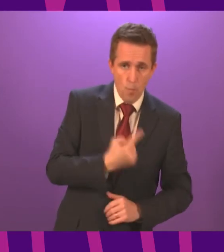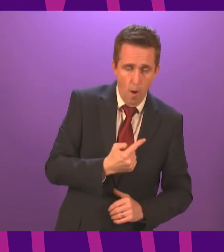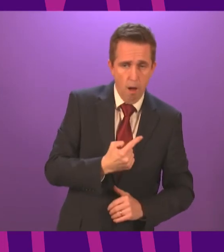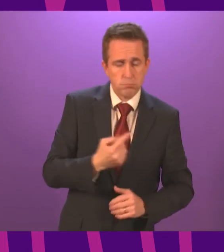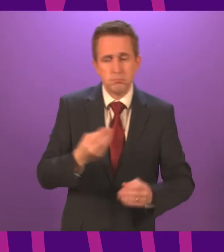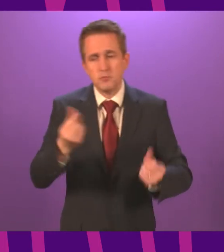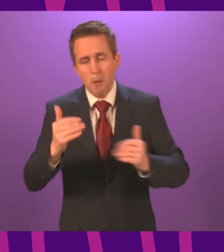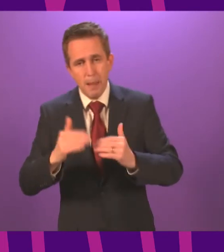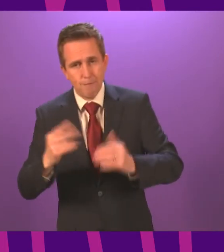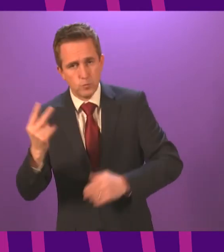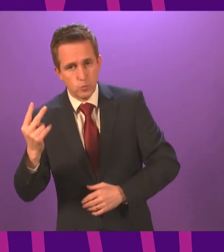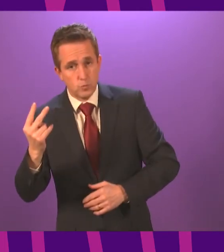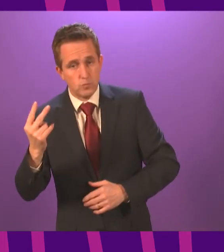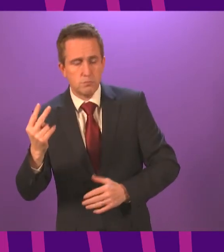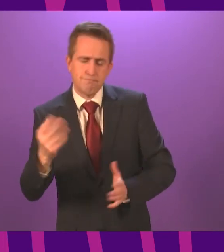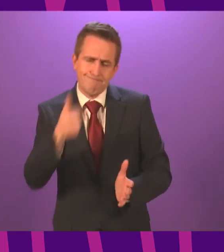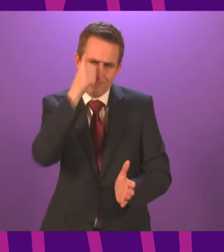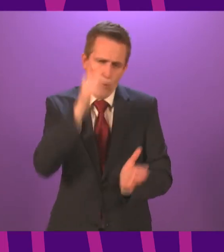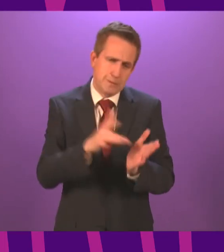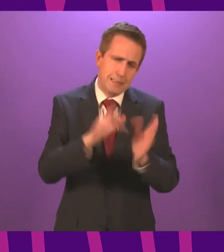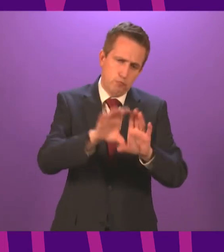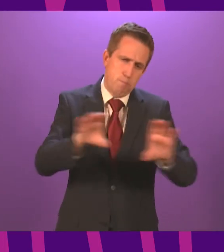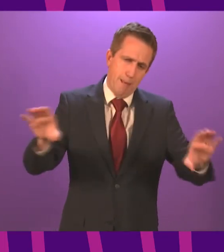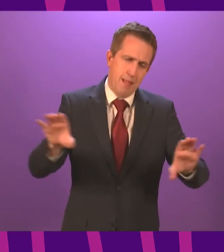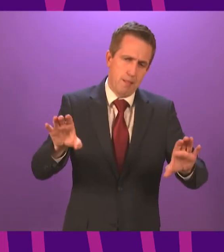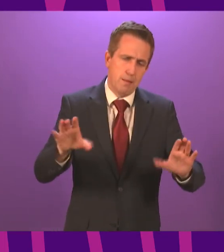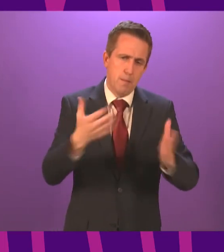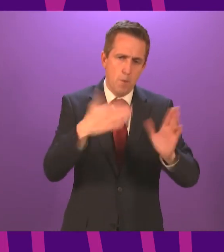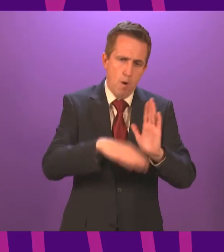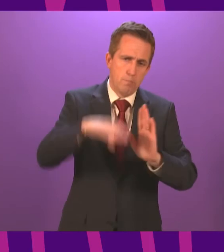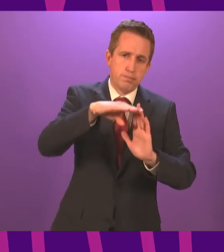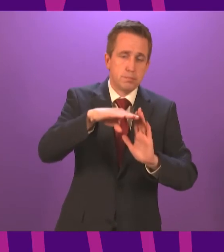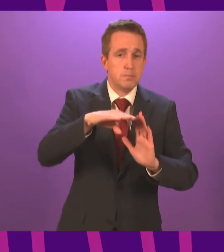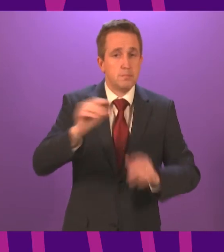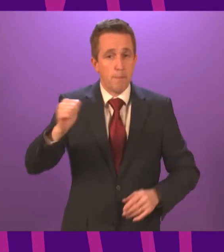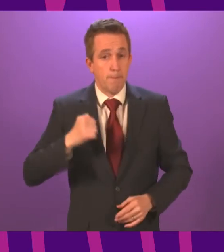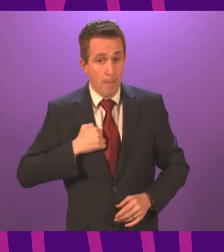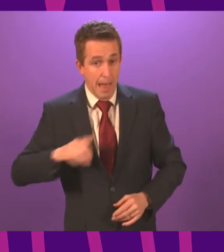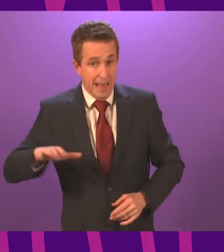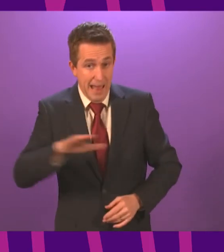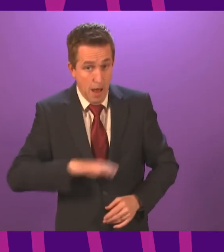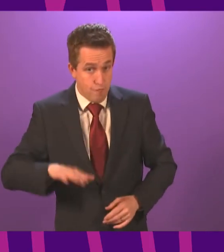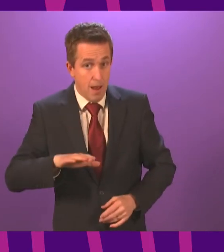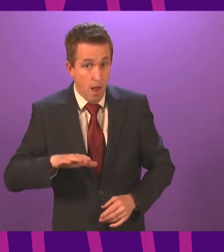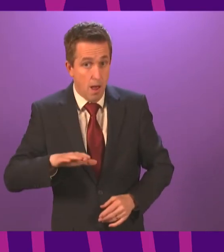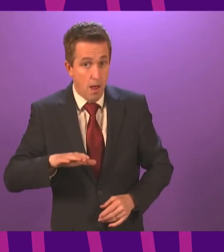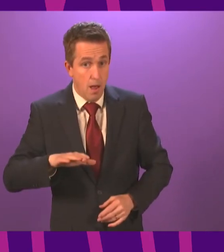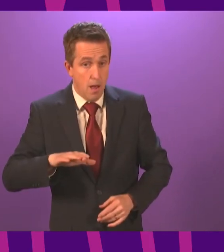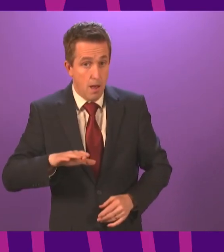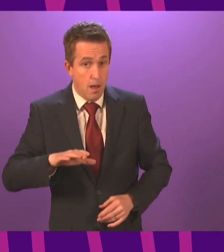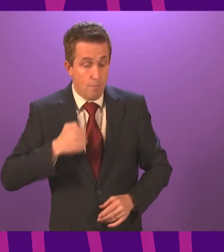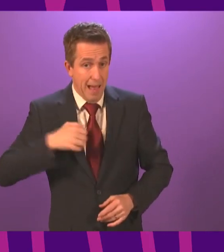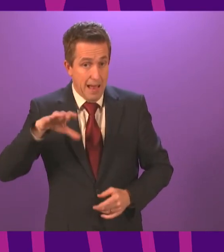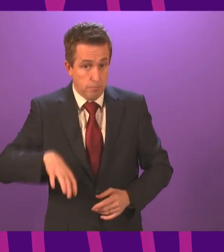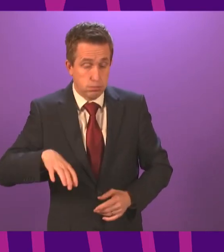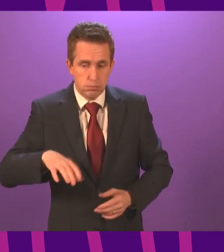2. Others in the central belt have more substantial problems. But even in my area, as Gillian Martin referred to in her speech, we do